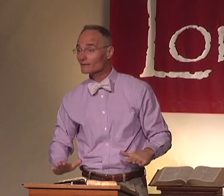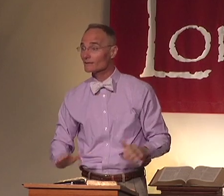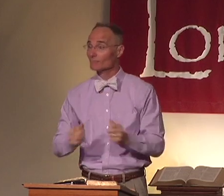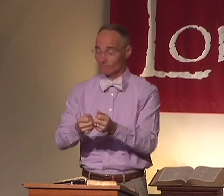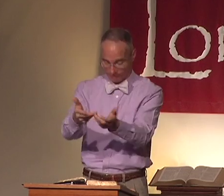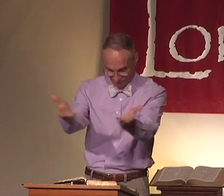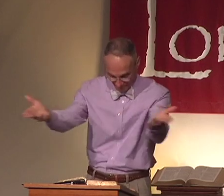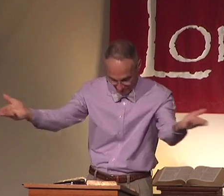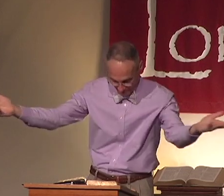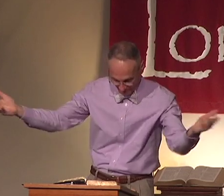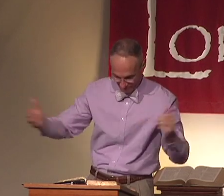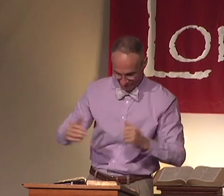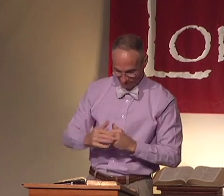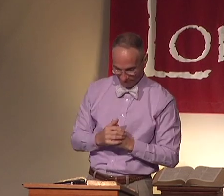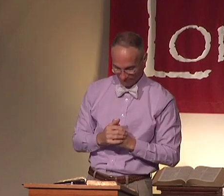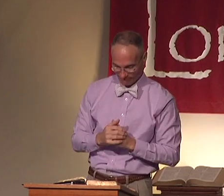"Peace be with you," he said.